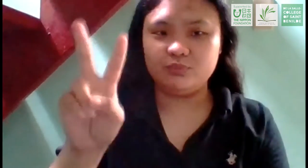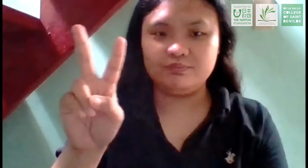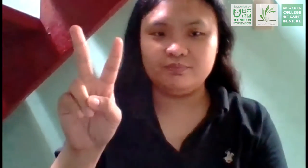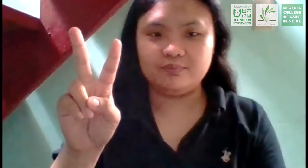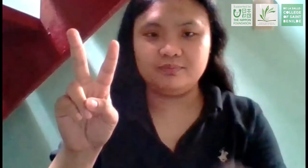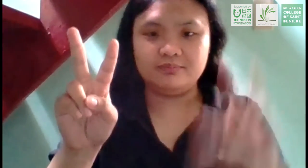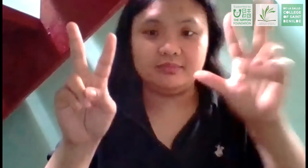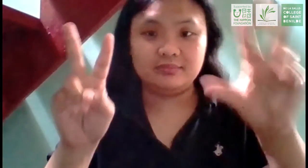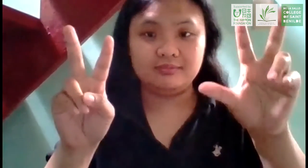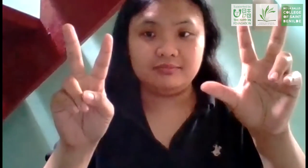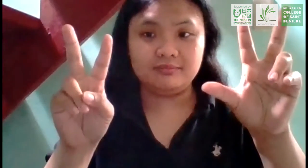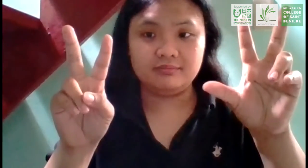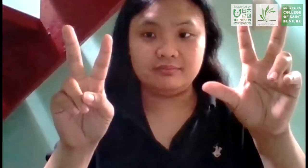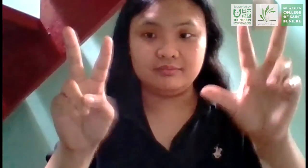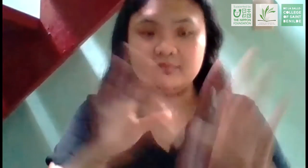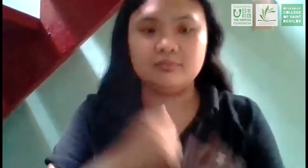Uh,